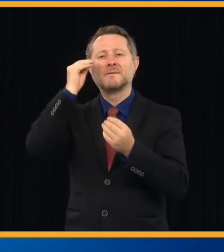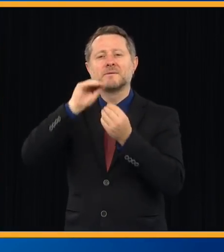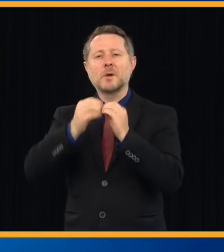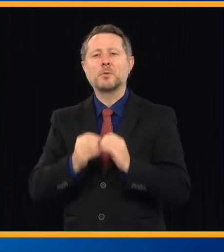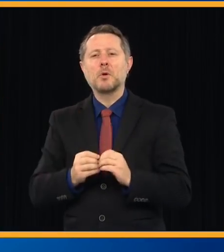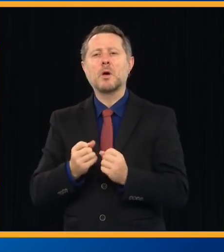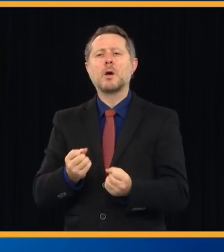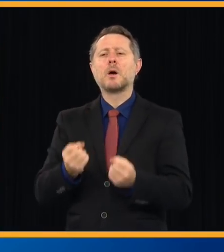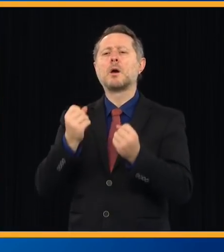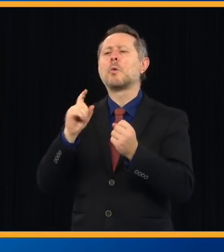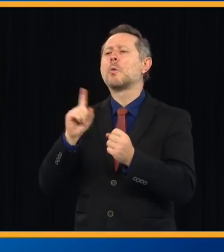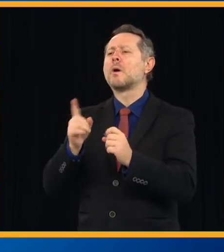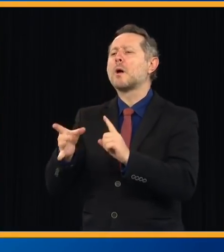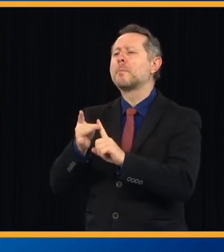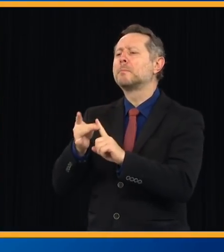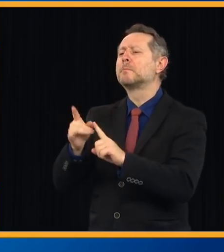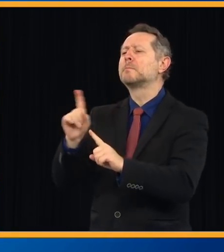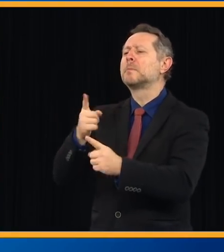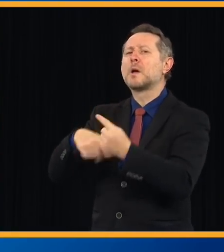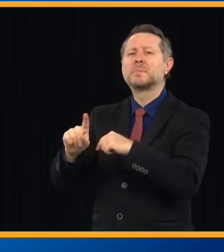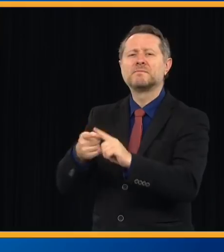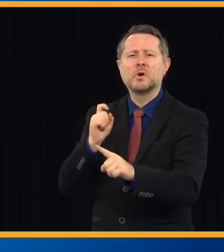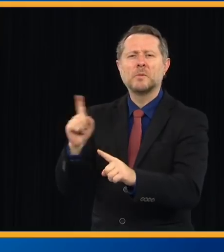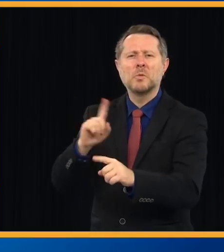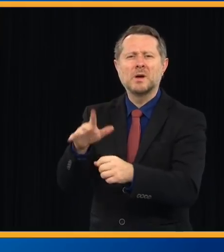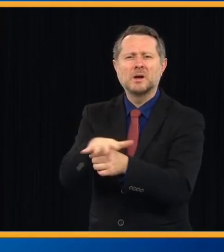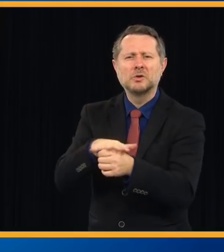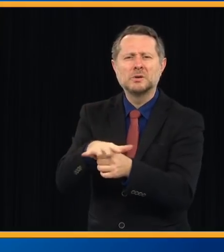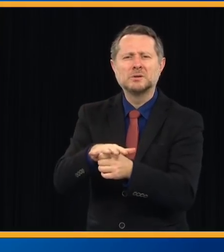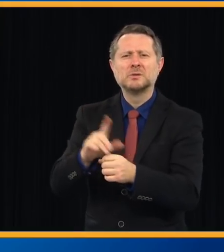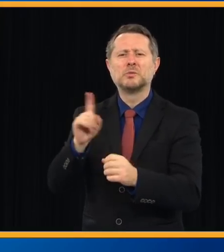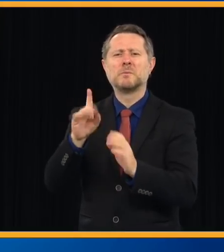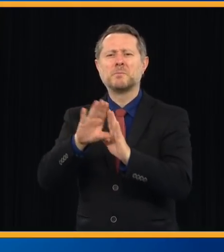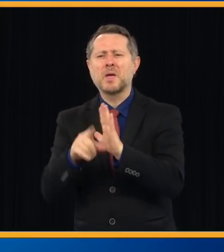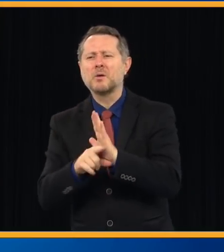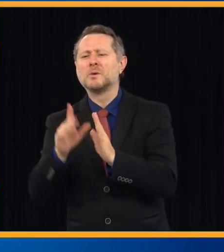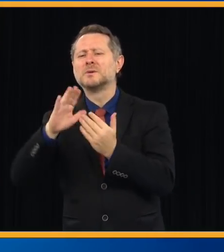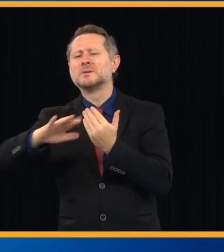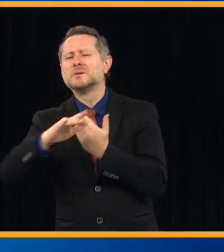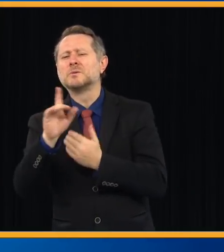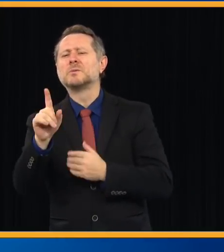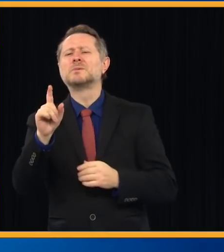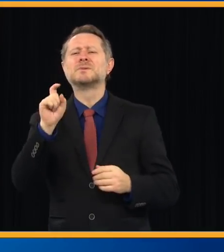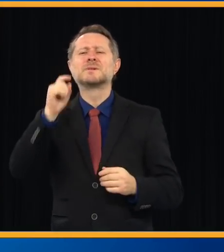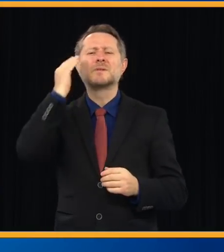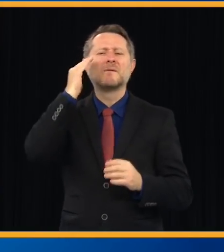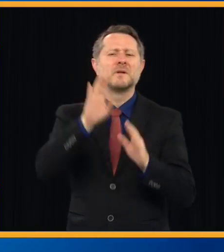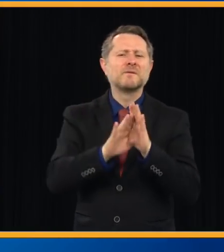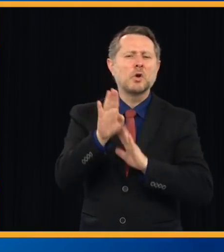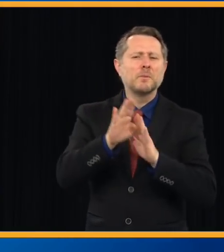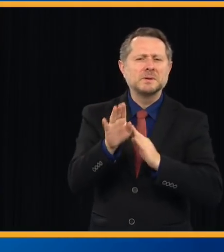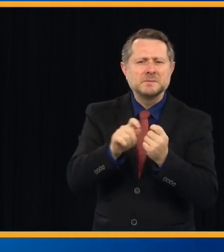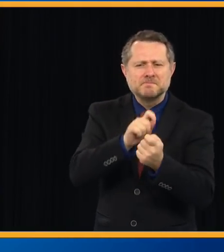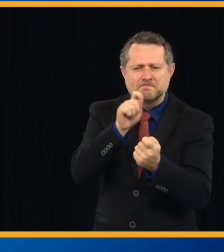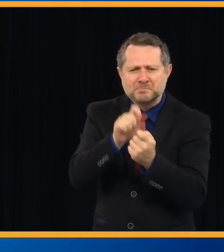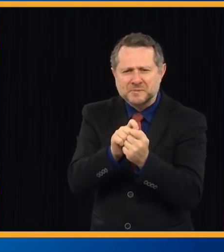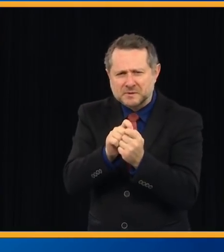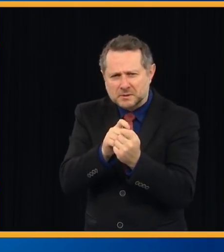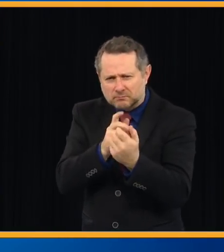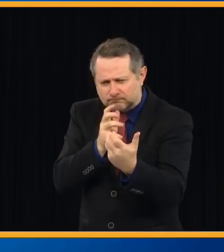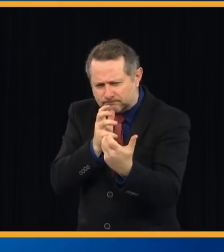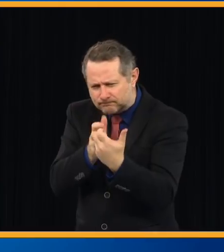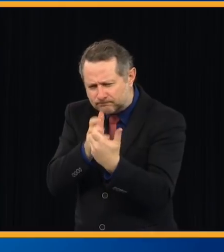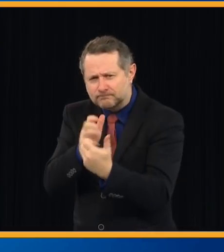are they coming from? Who are they? To see if we can come up with a more specific target. If you look at